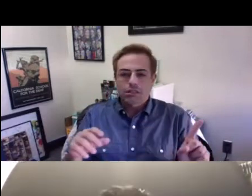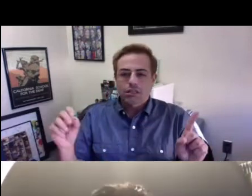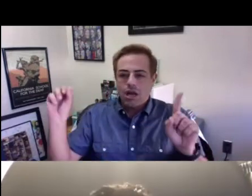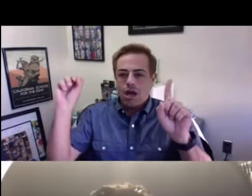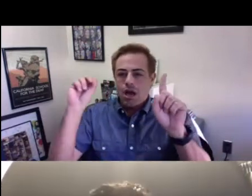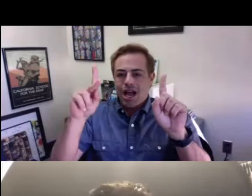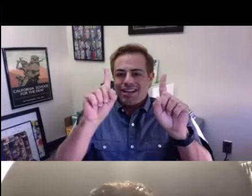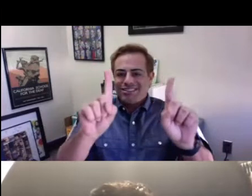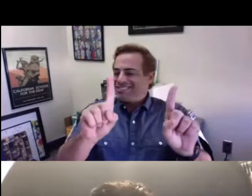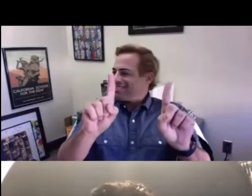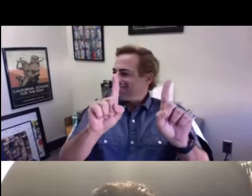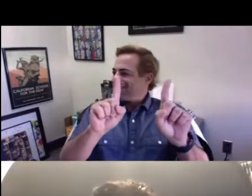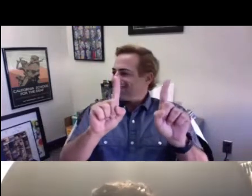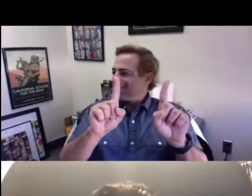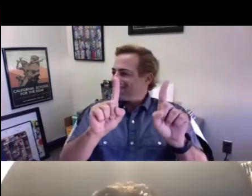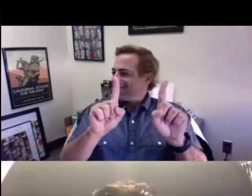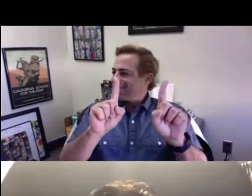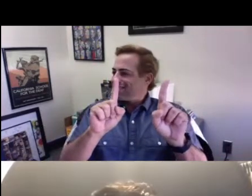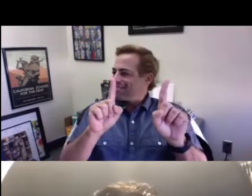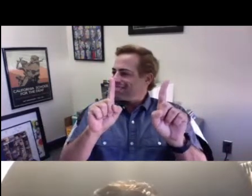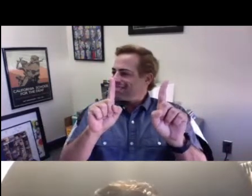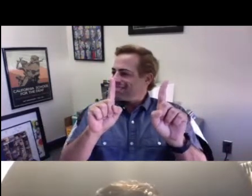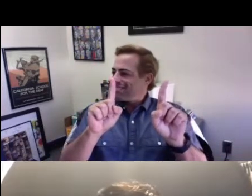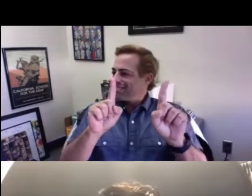one second. Okay.